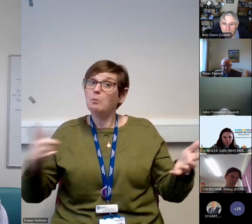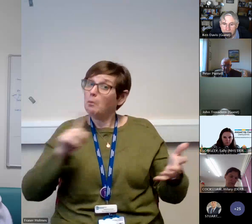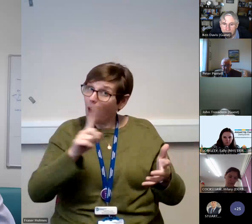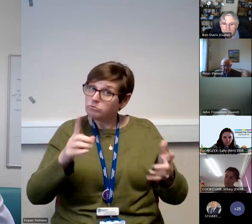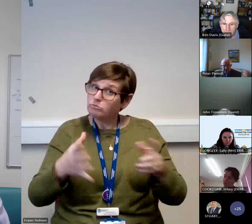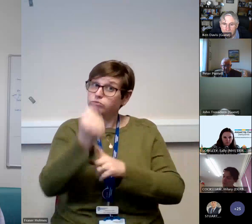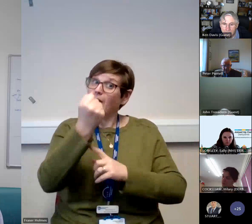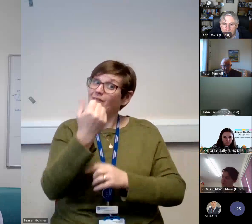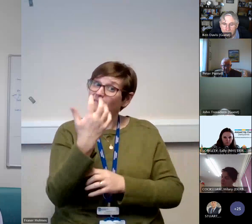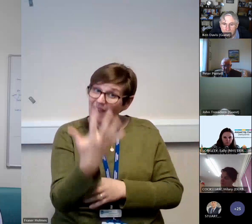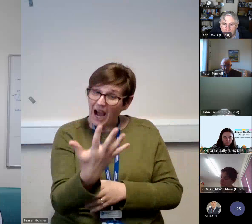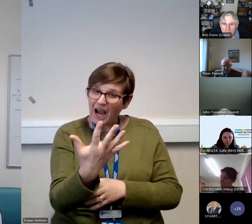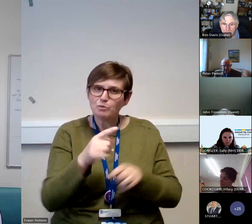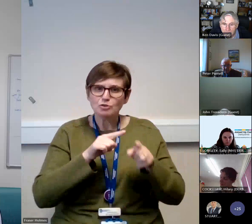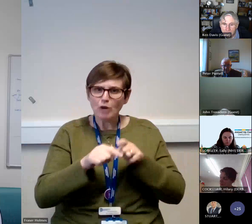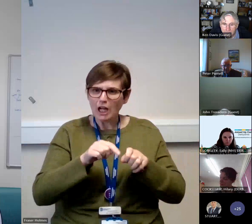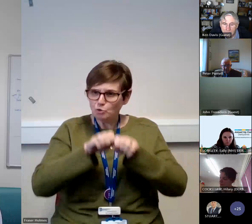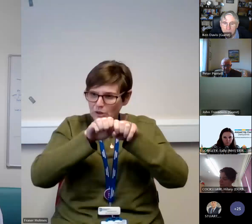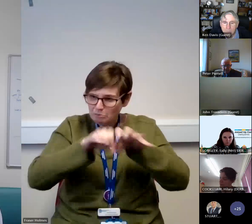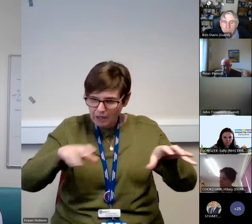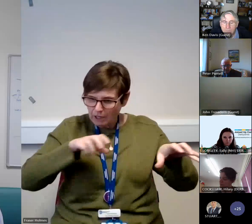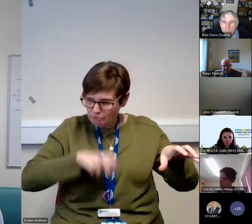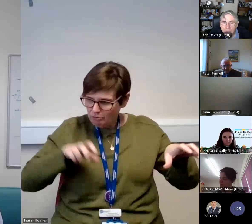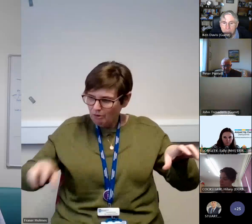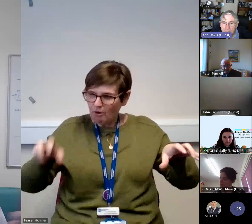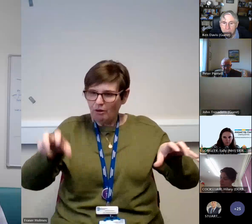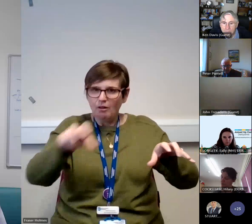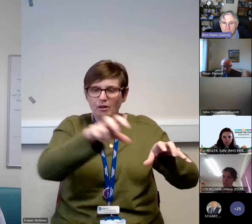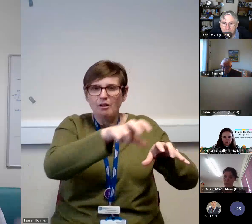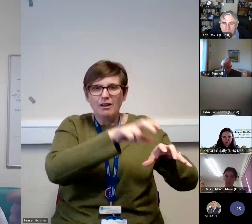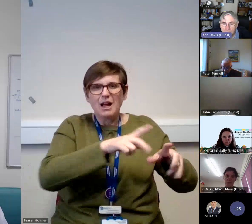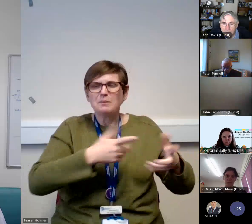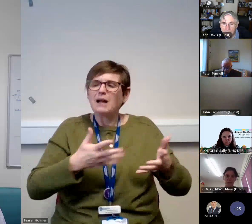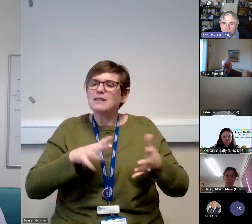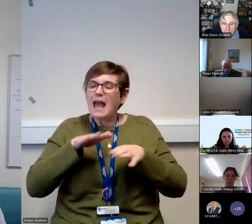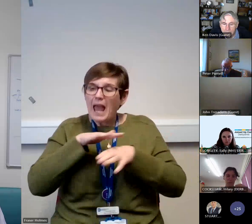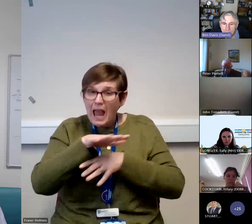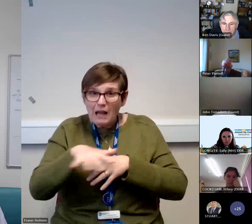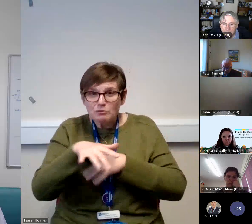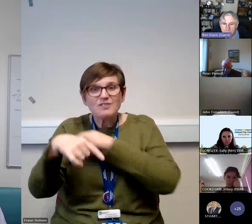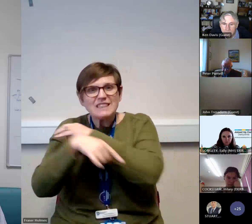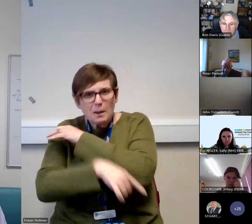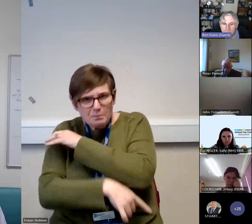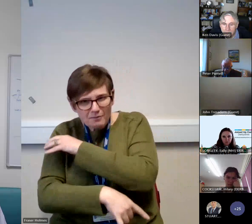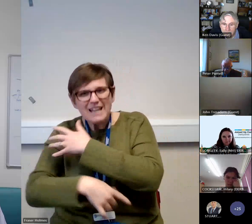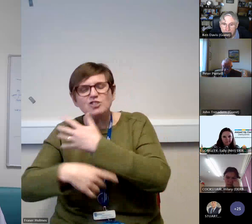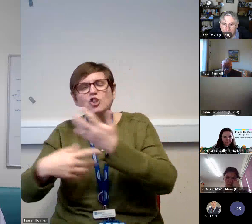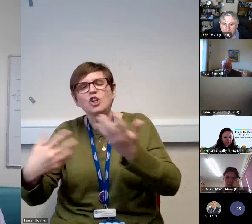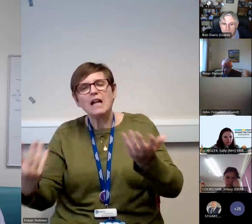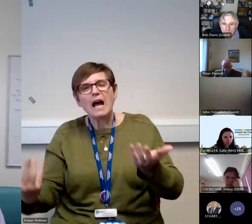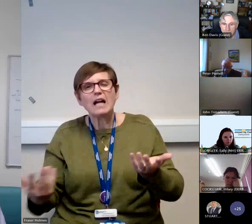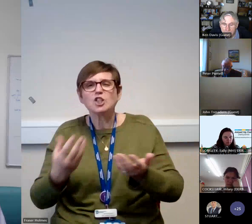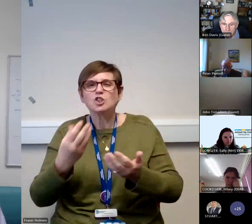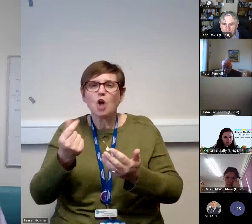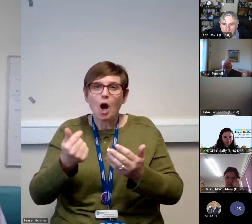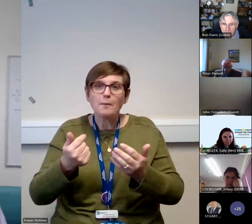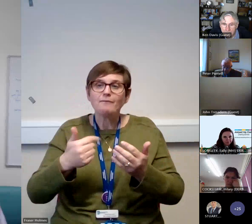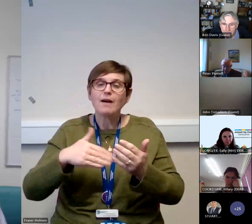we've tried to geographically spread them as best we could based on areas of deprivation and some of the areas of